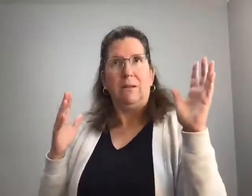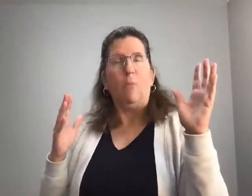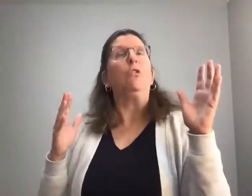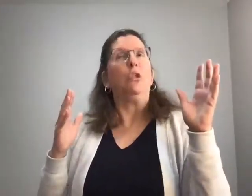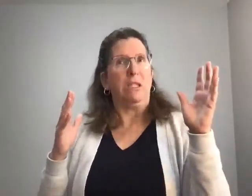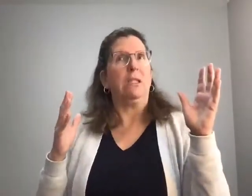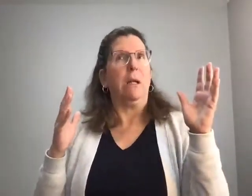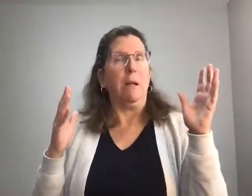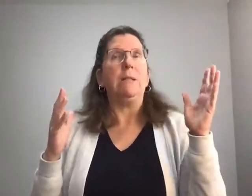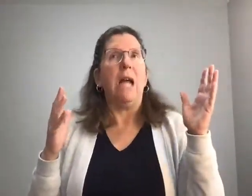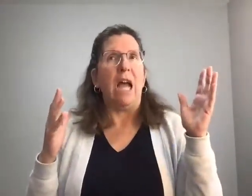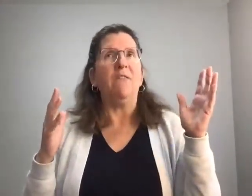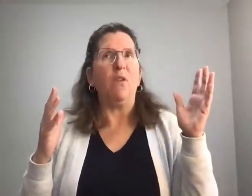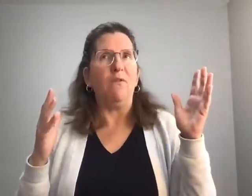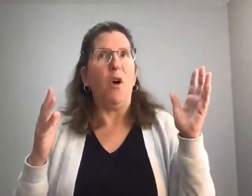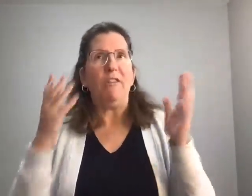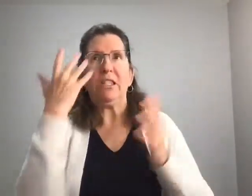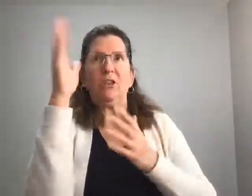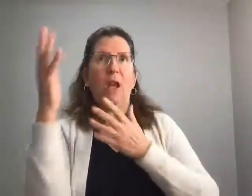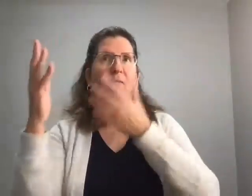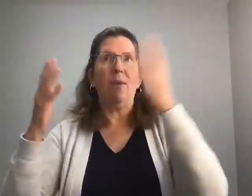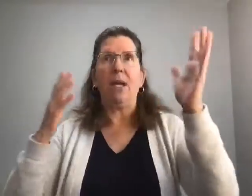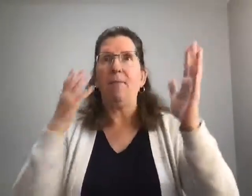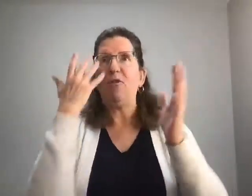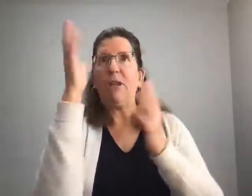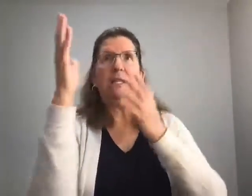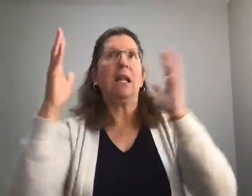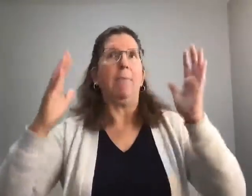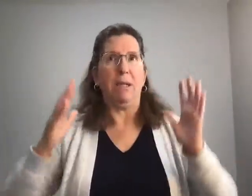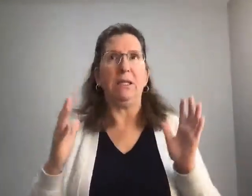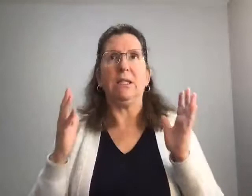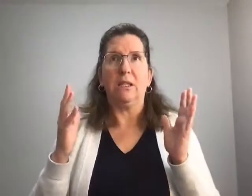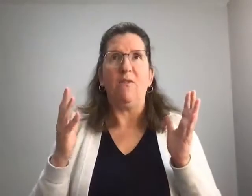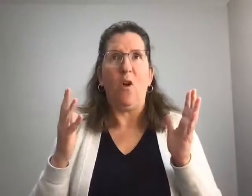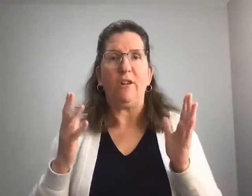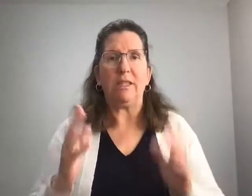which is the sign for forest. You have many trees, that means it's the forest.